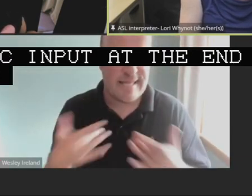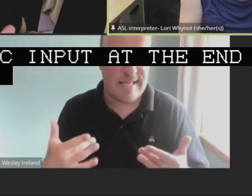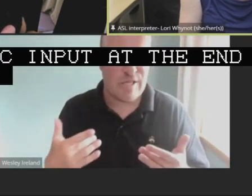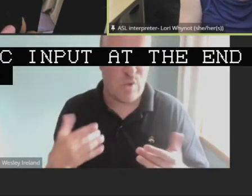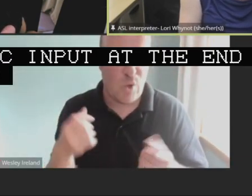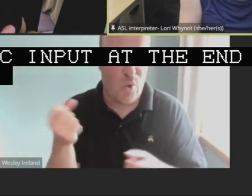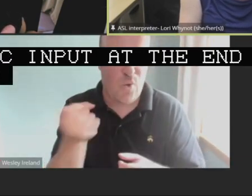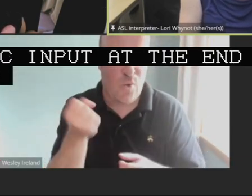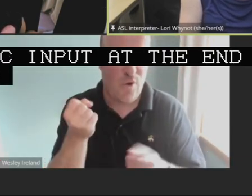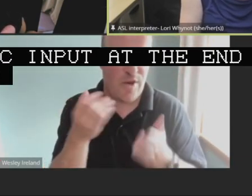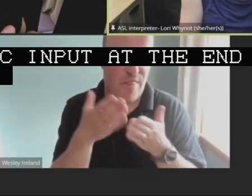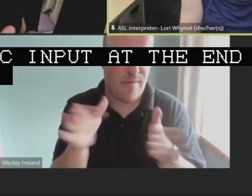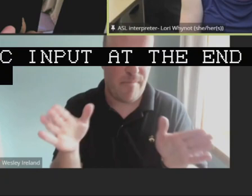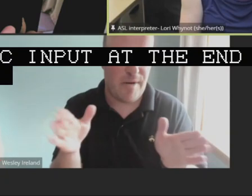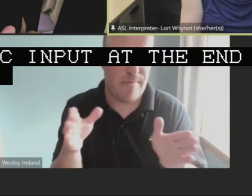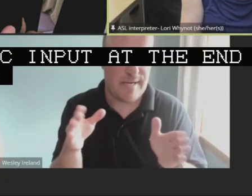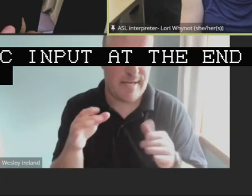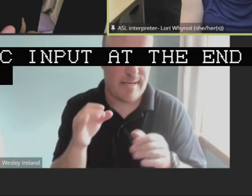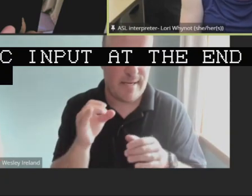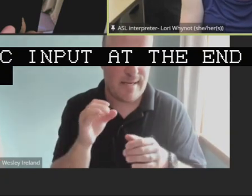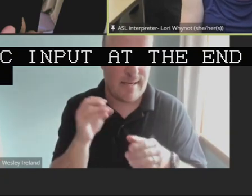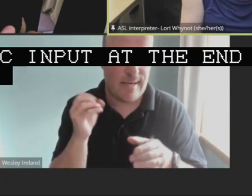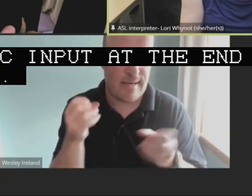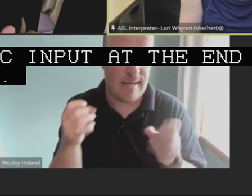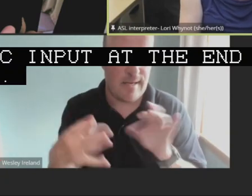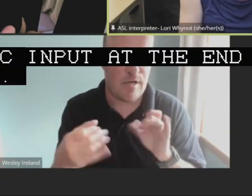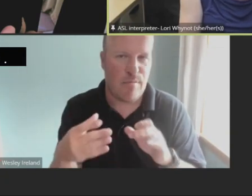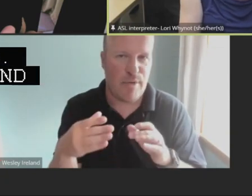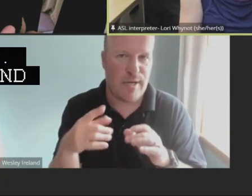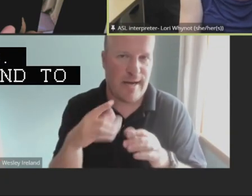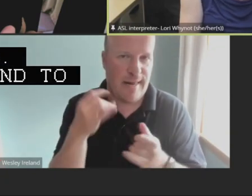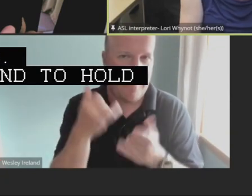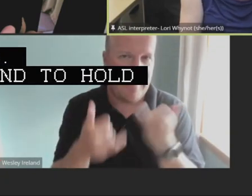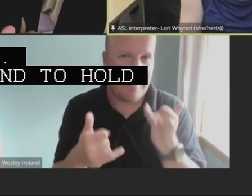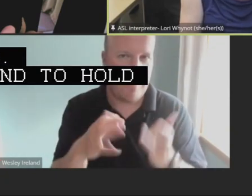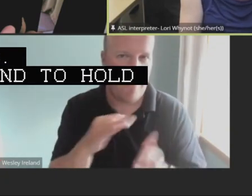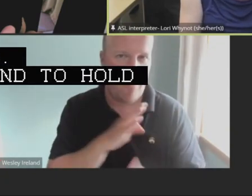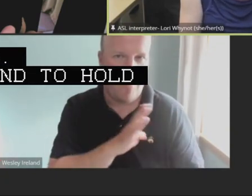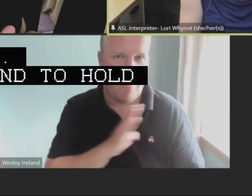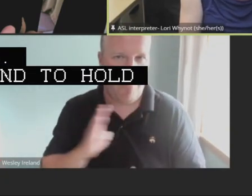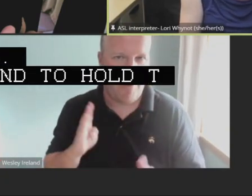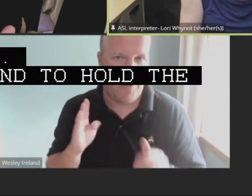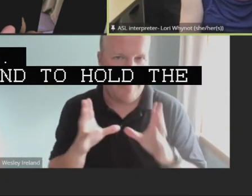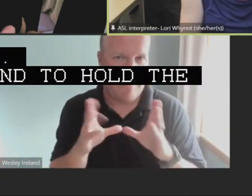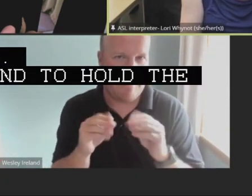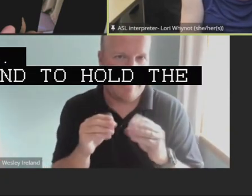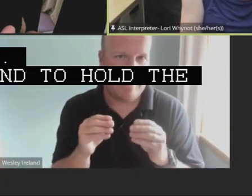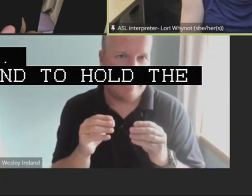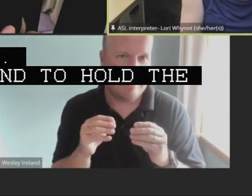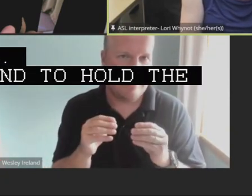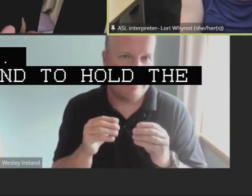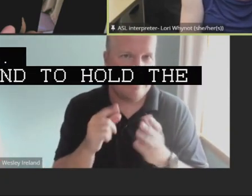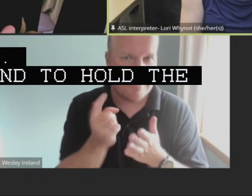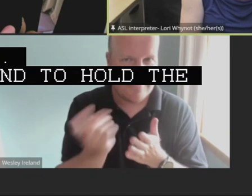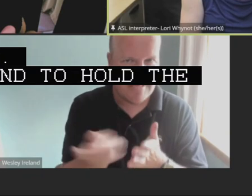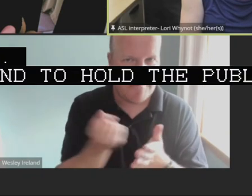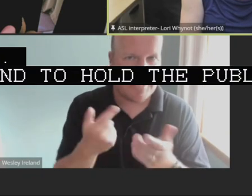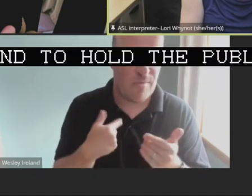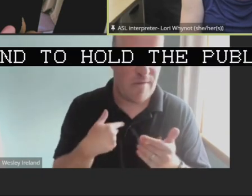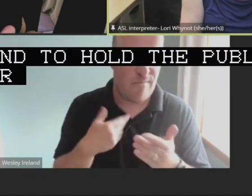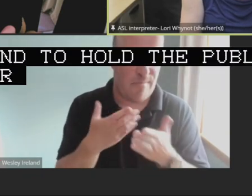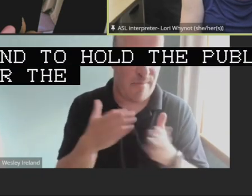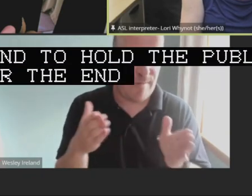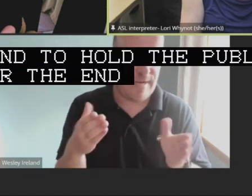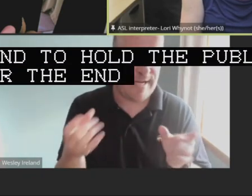Yeah, we tend to hold the public input for the end of our board meetings. We